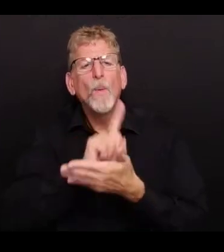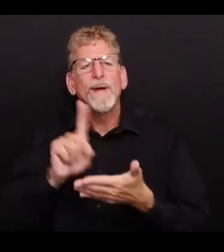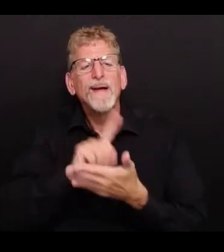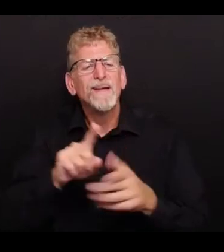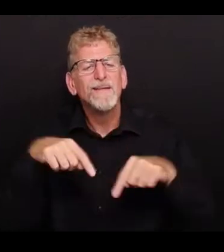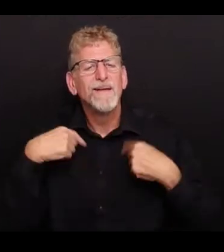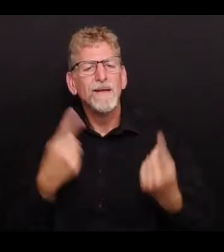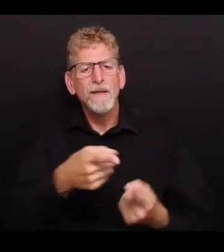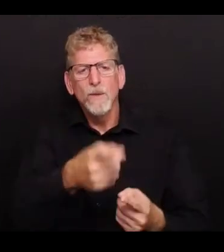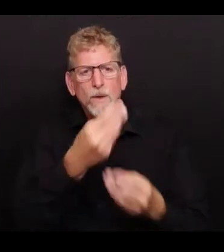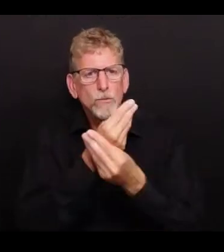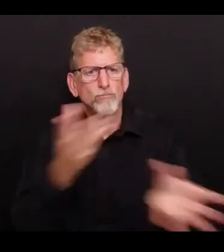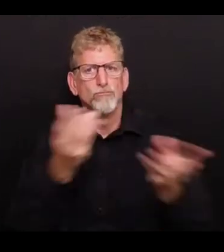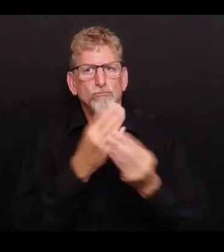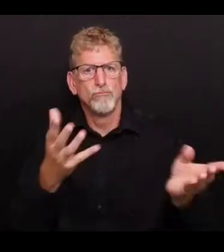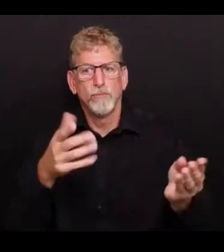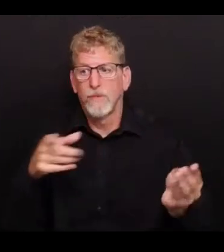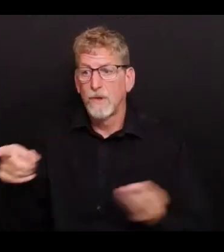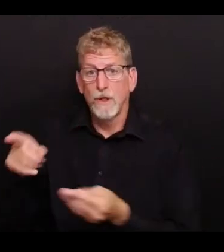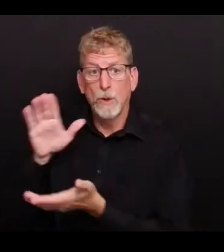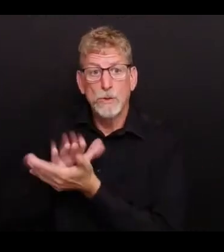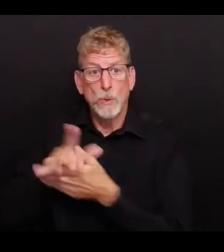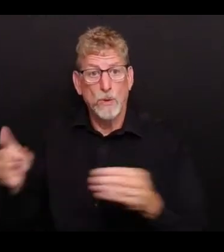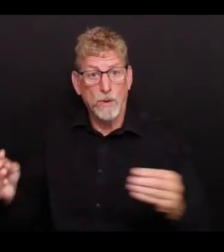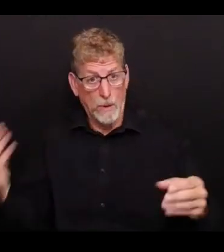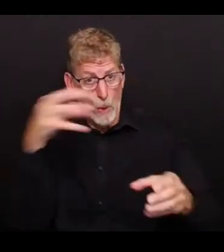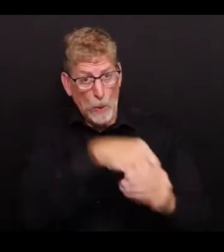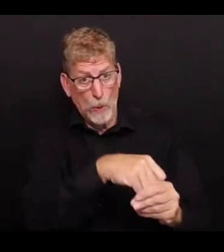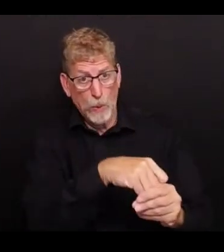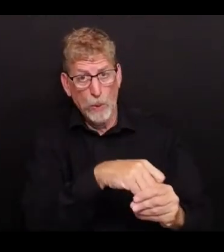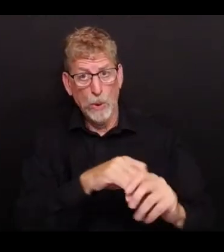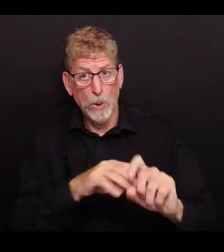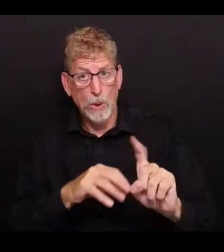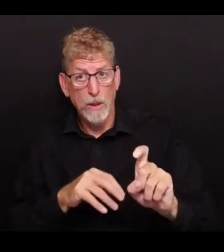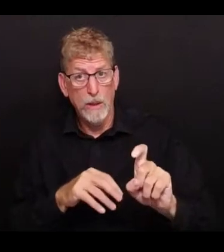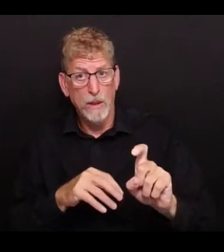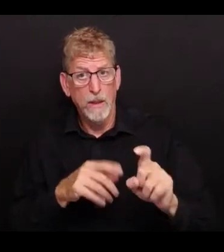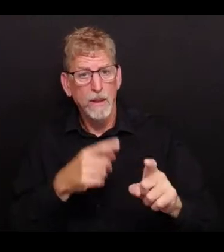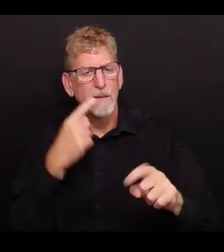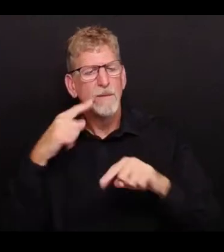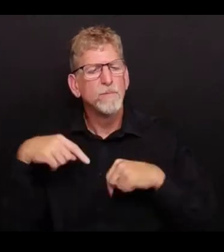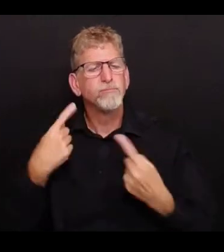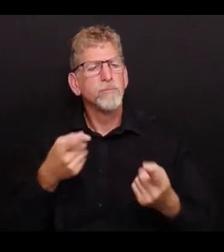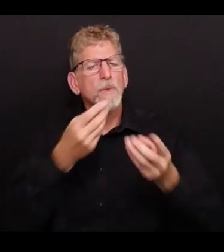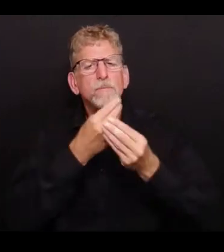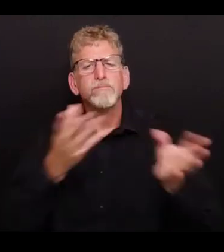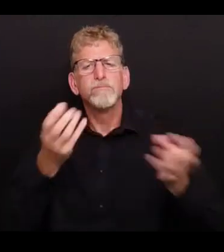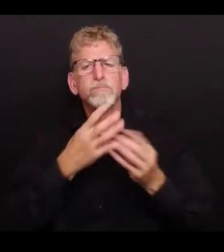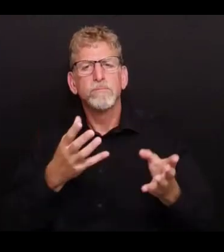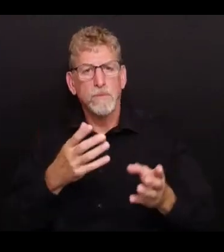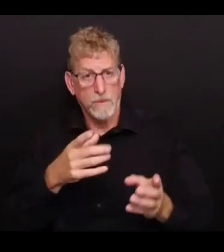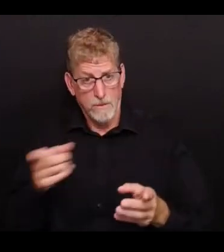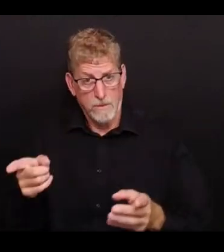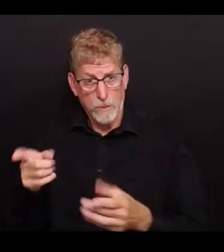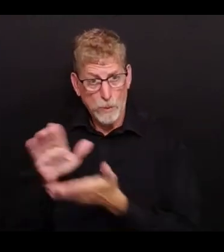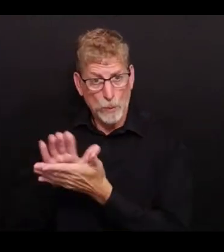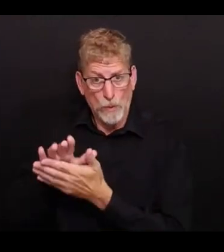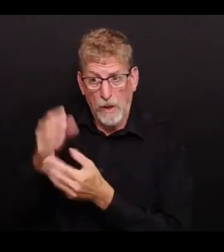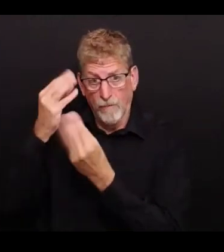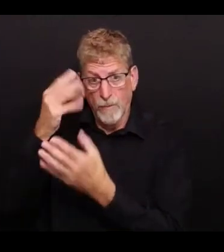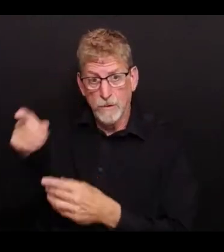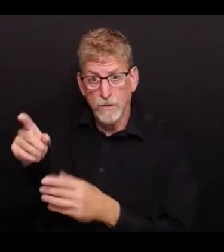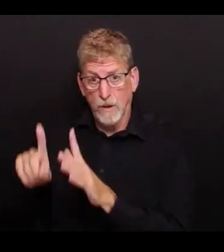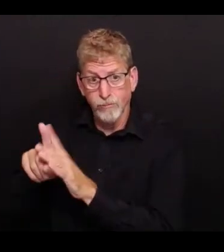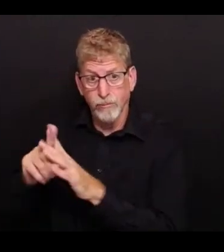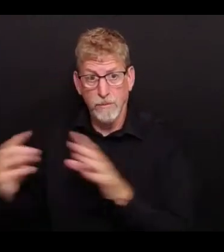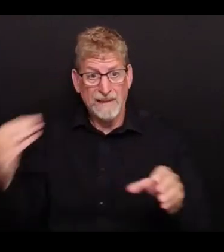that weekly school list that we've been seeing in the reports every day? Will there be any additional school-related, additional